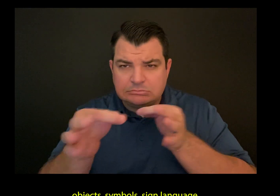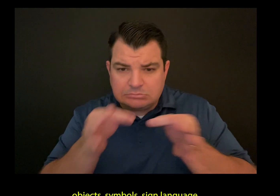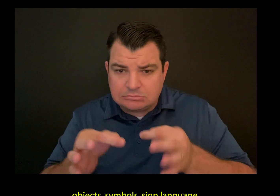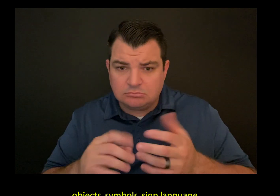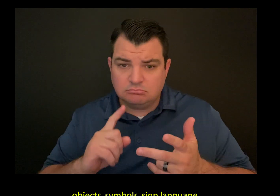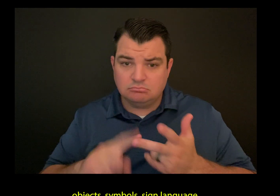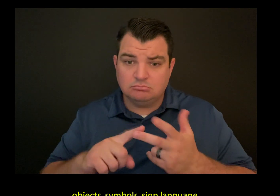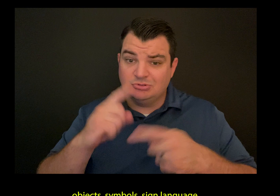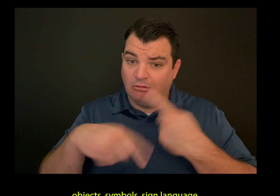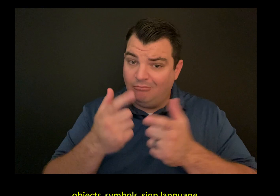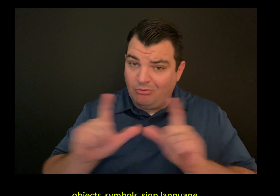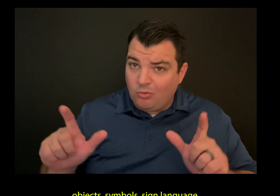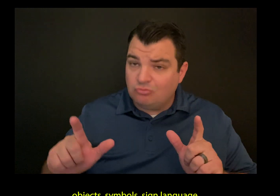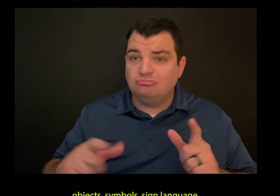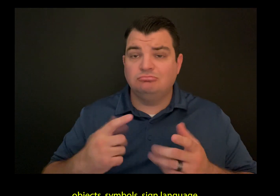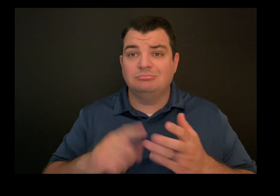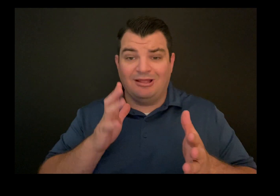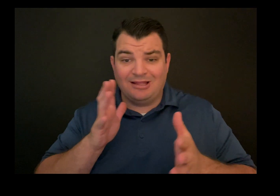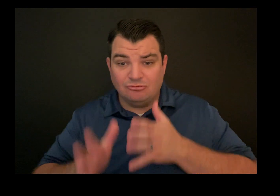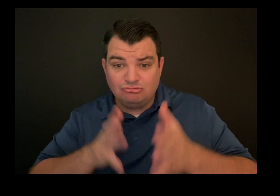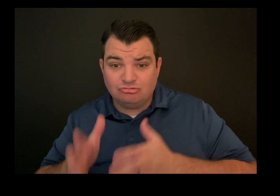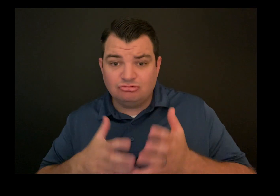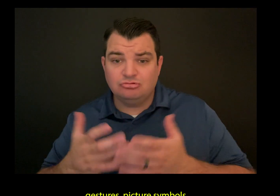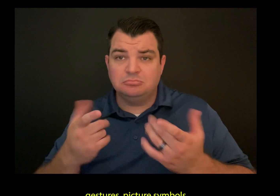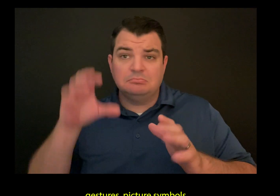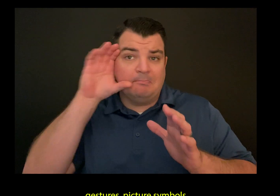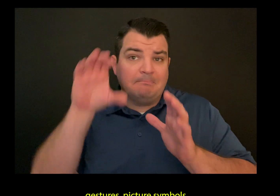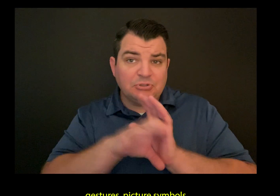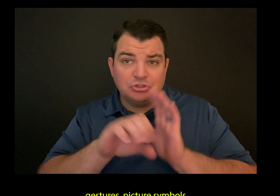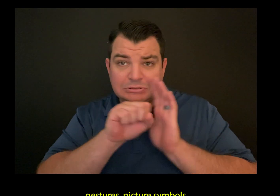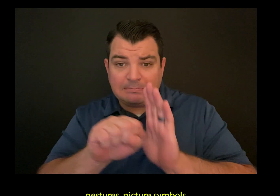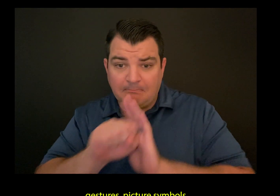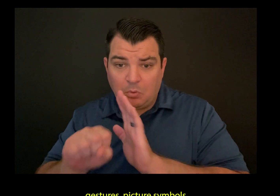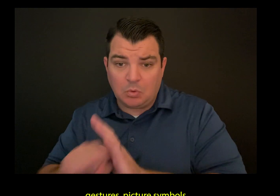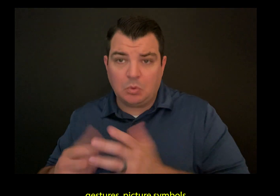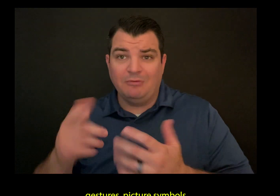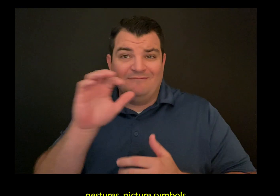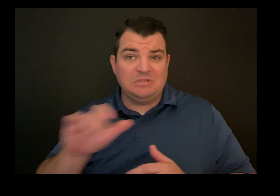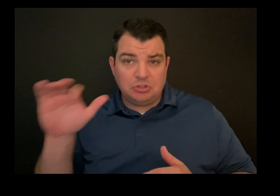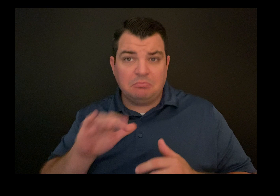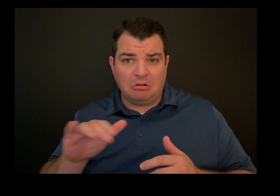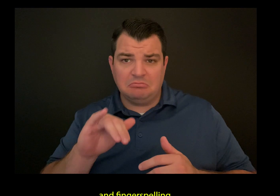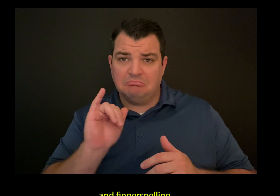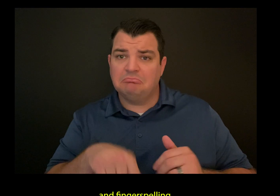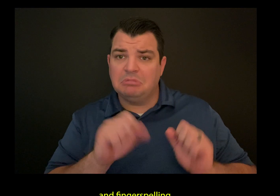symbols, sign language, gestures, picture symbols, and